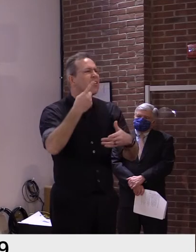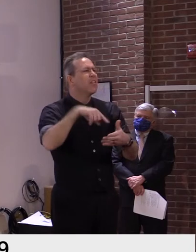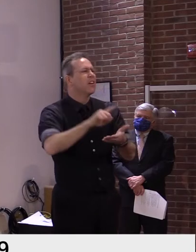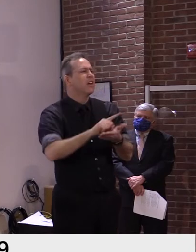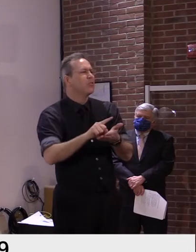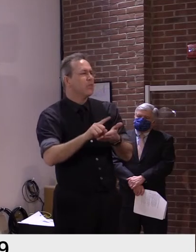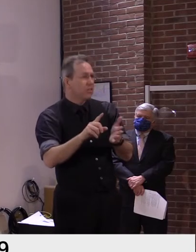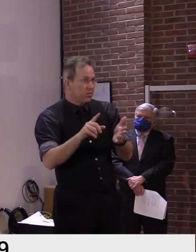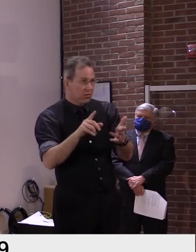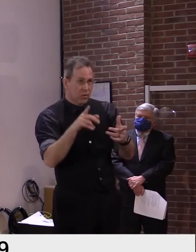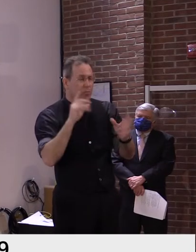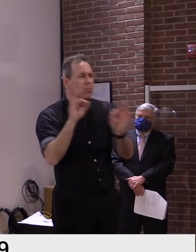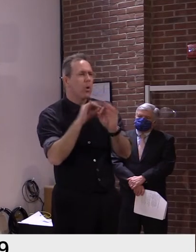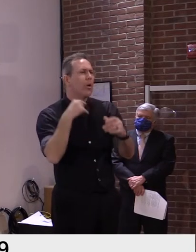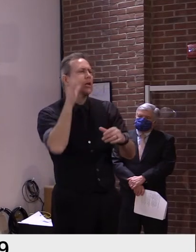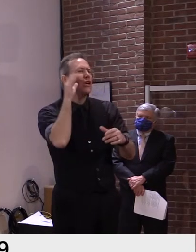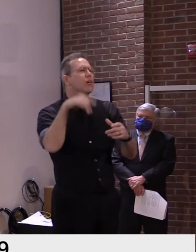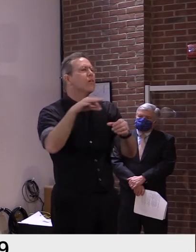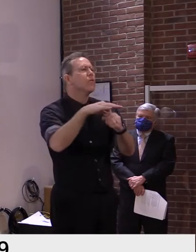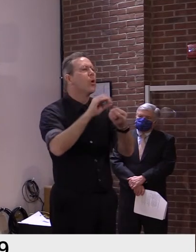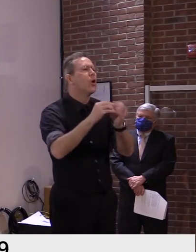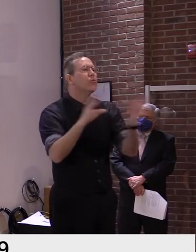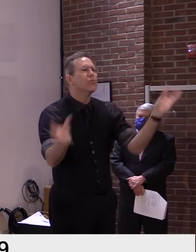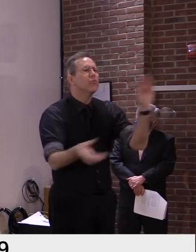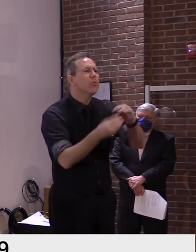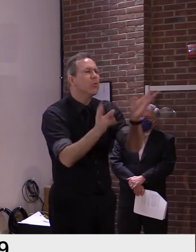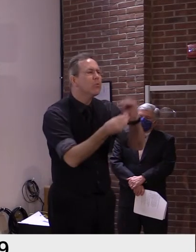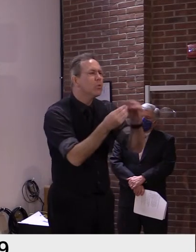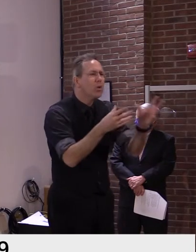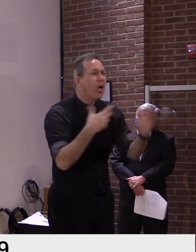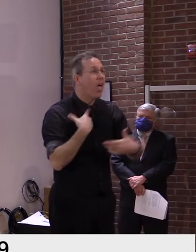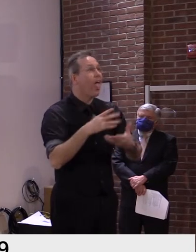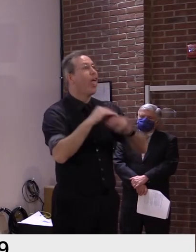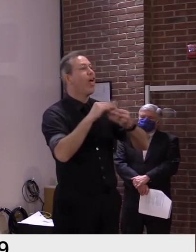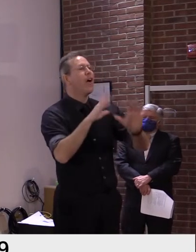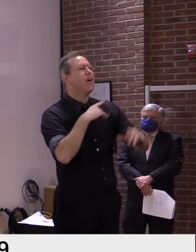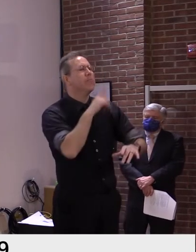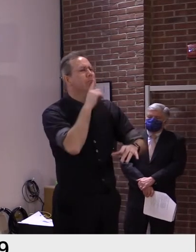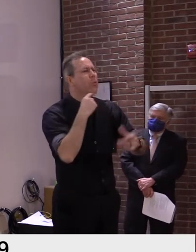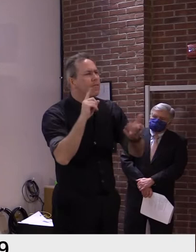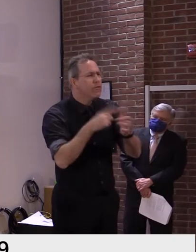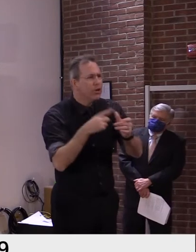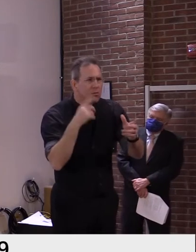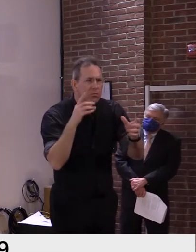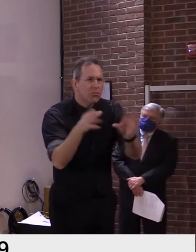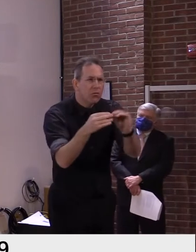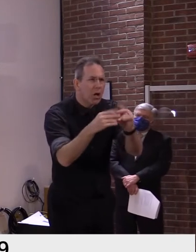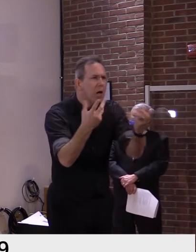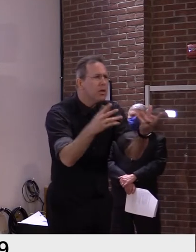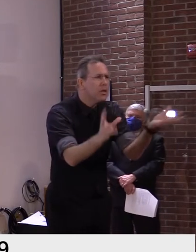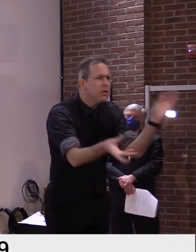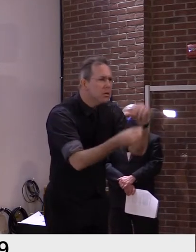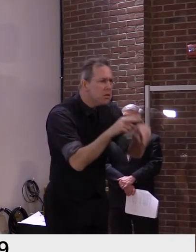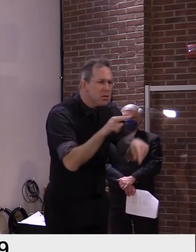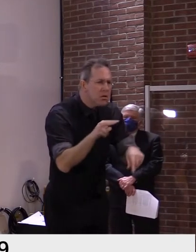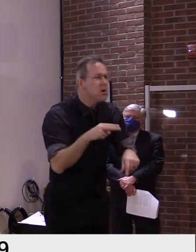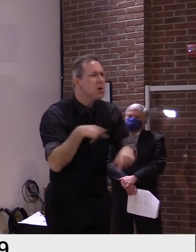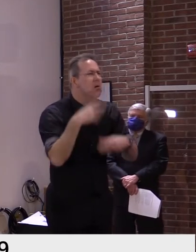but I certainly don't want to skew anything's or anybody's opinion one way or the other on